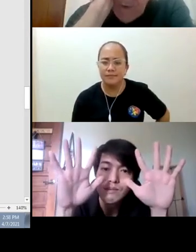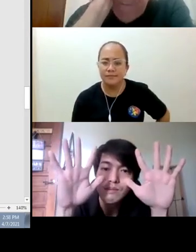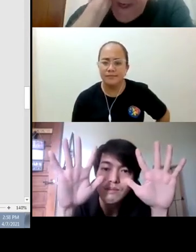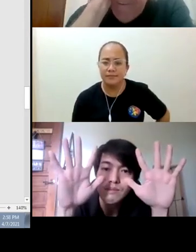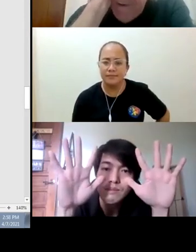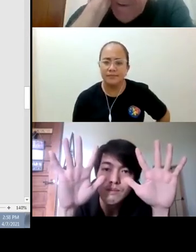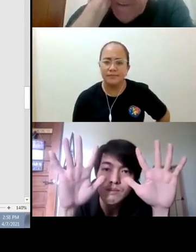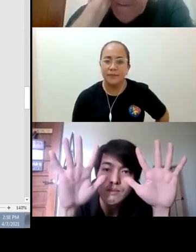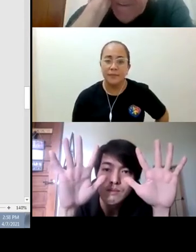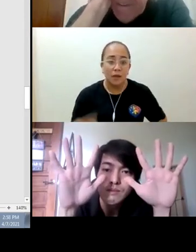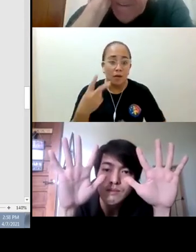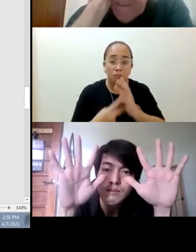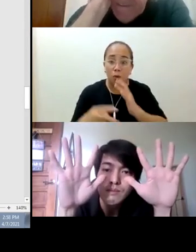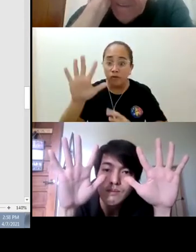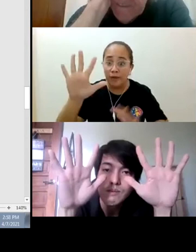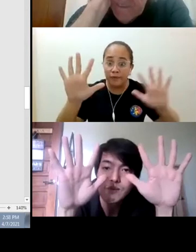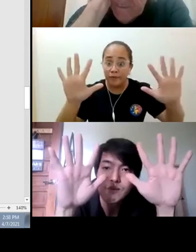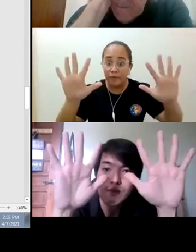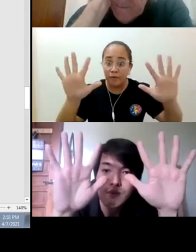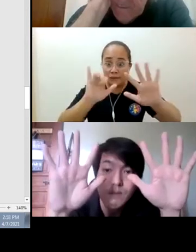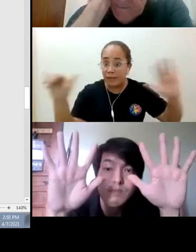This handshake. Both fives?